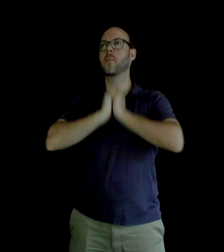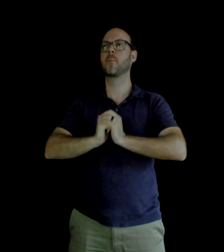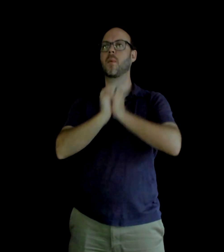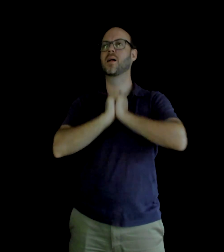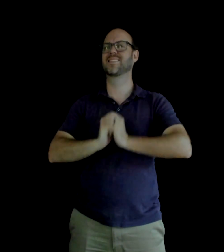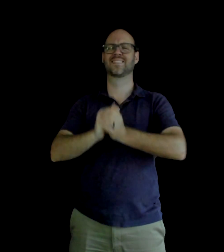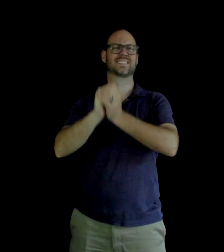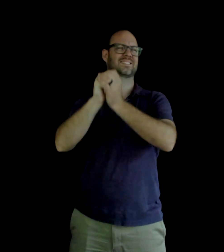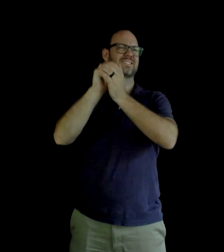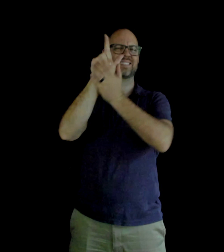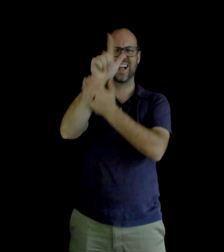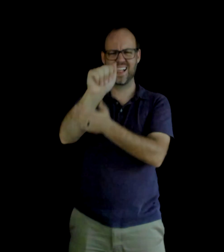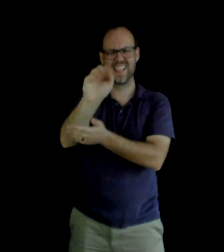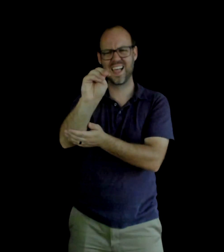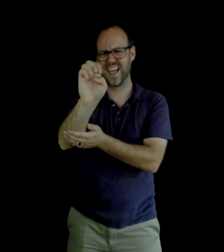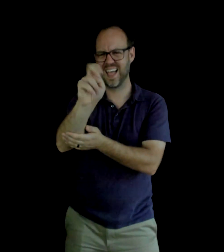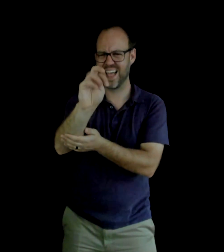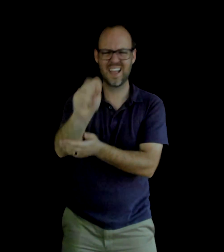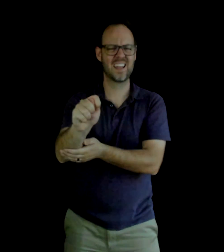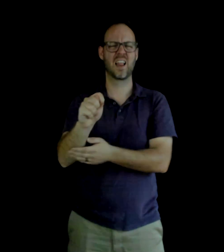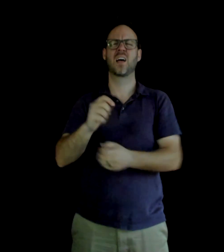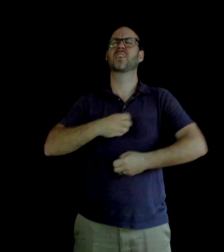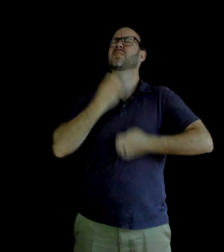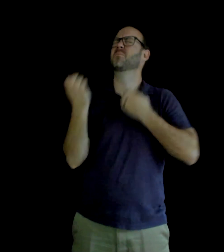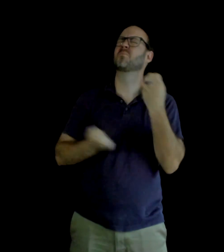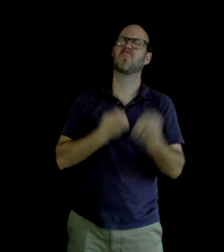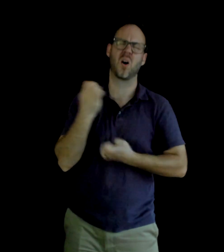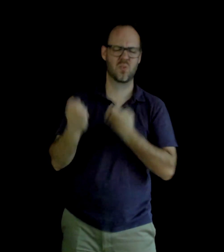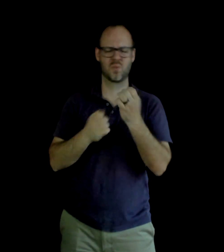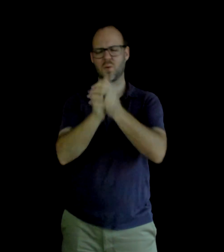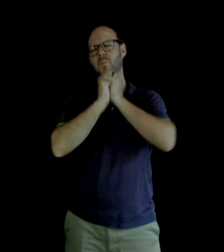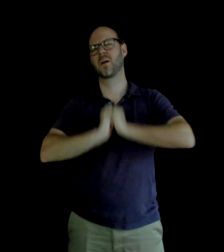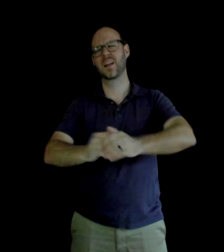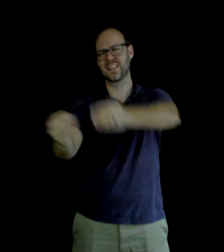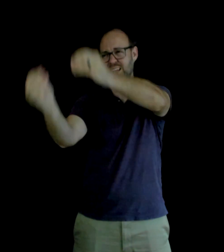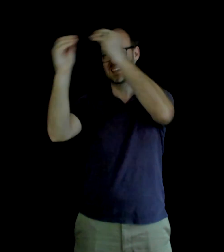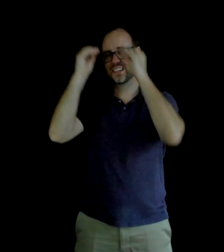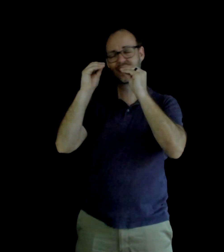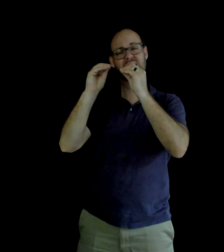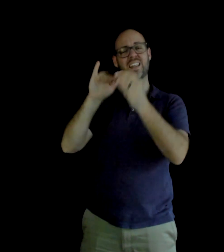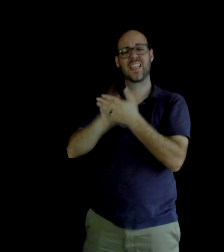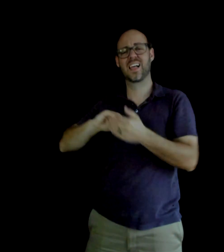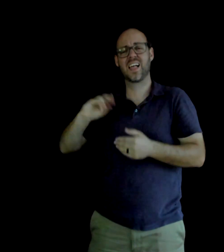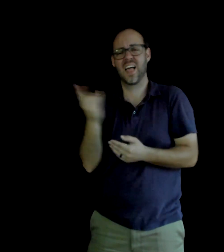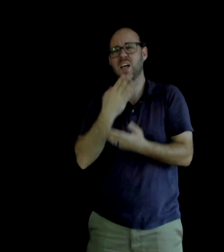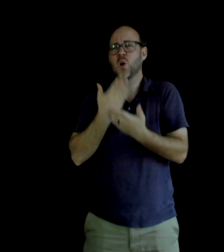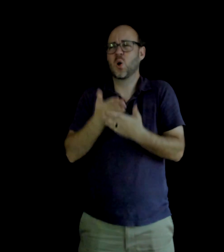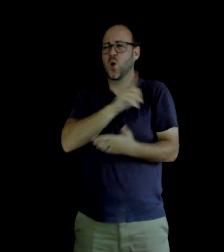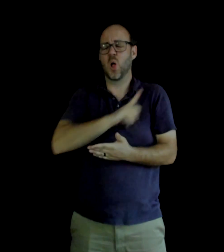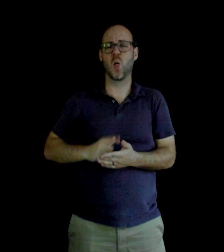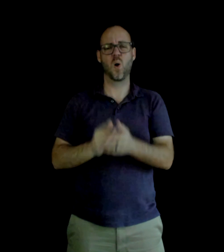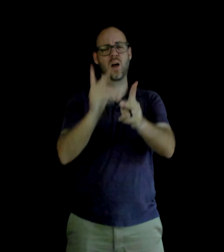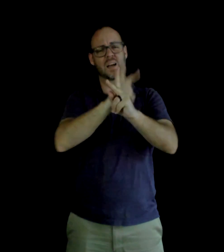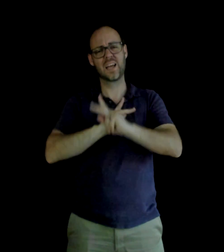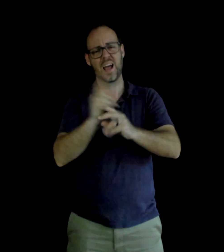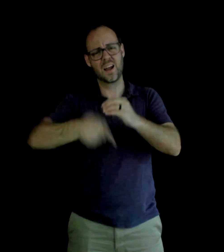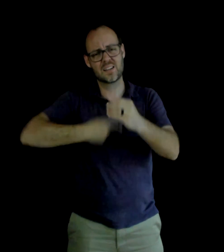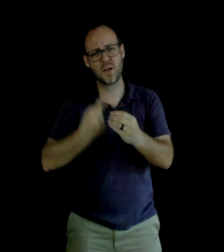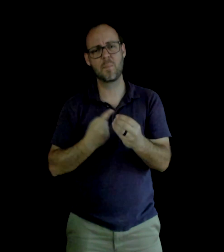It's a prayer of lament. It's an emotional prayer. It teaches us that the good Lord cares